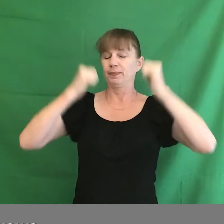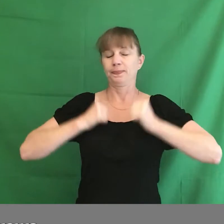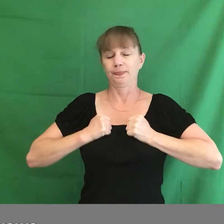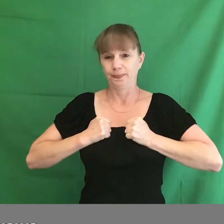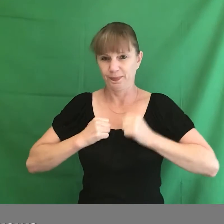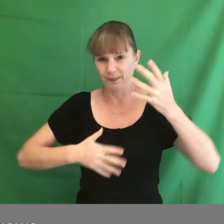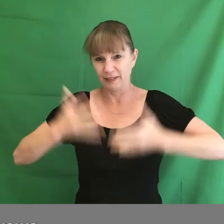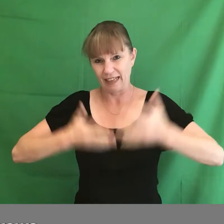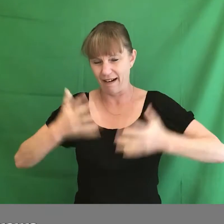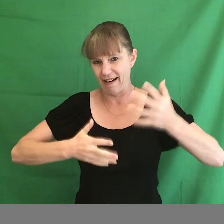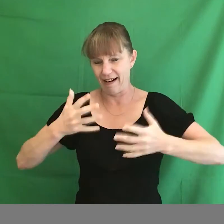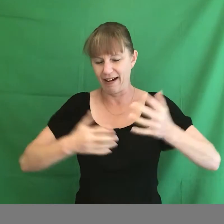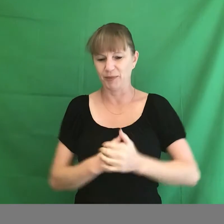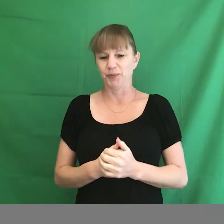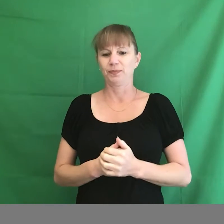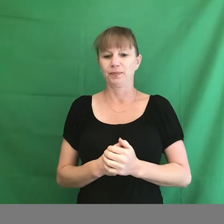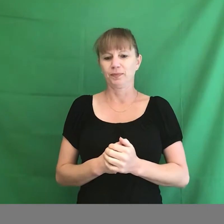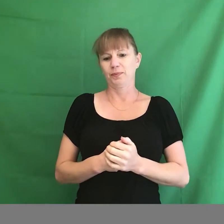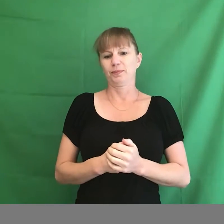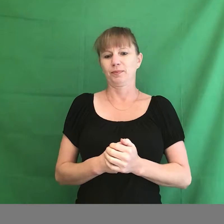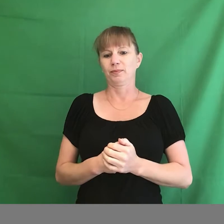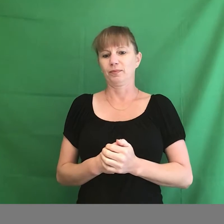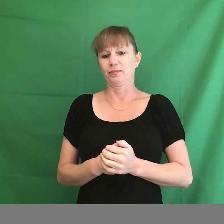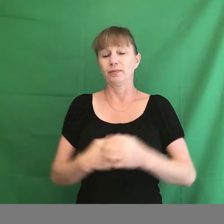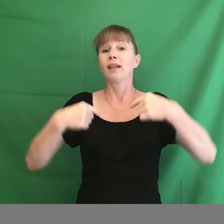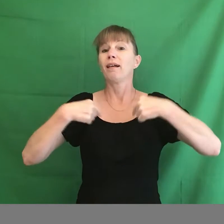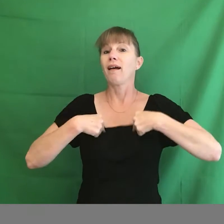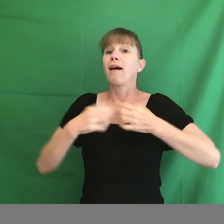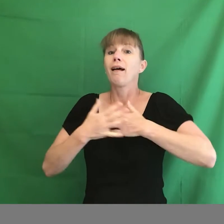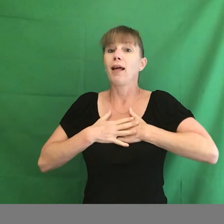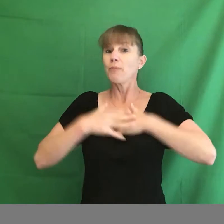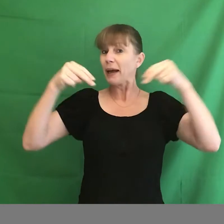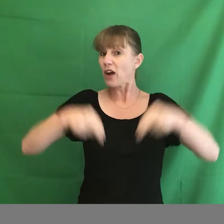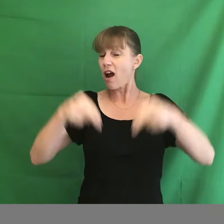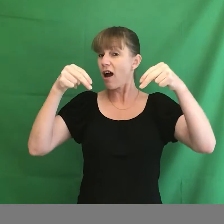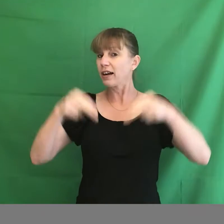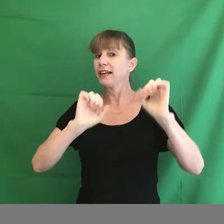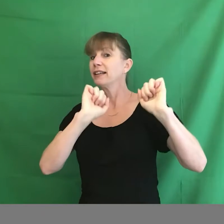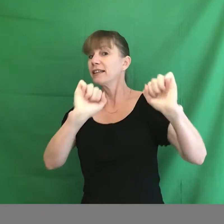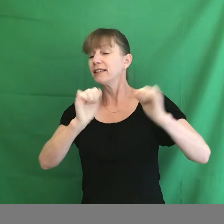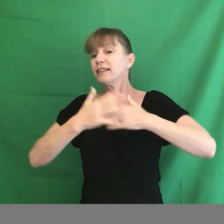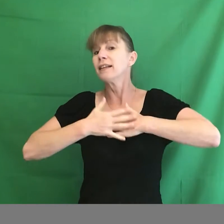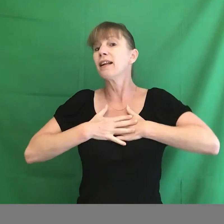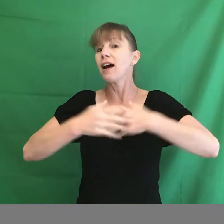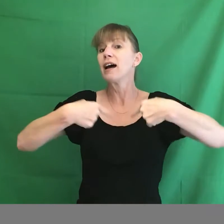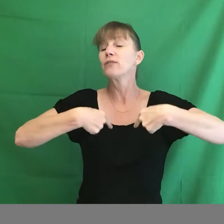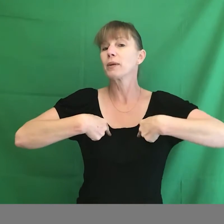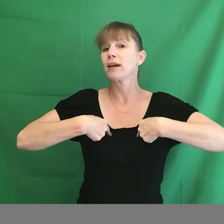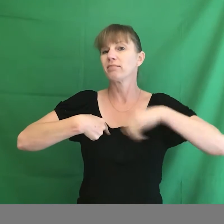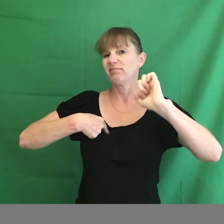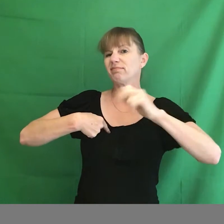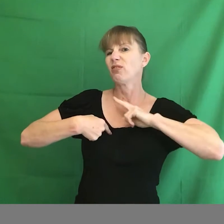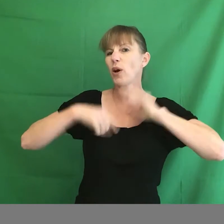you're taking a breath. So we have loads of lovely space. Ready? I love my doggy and